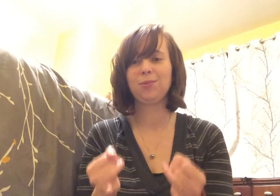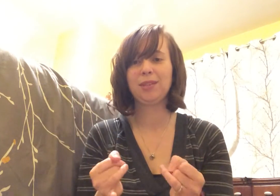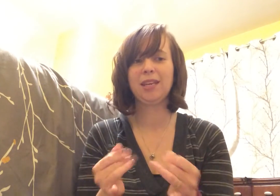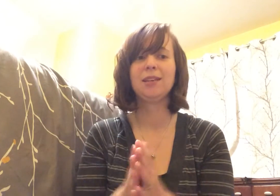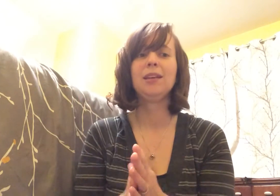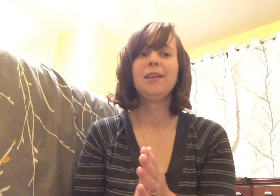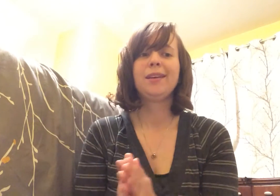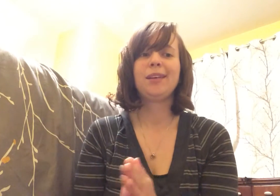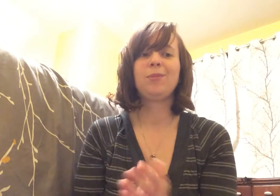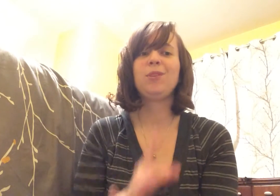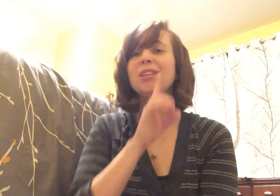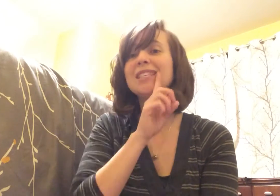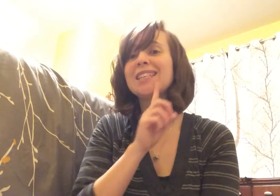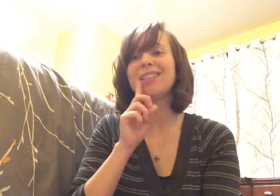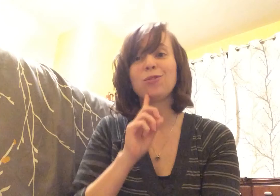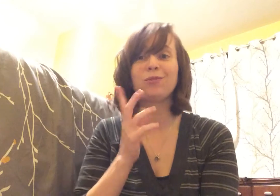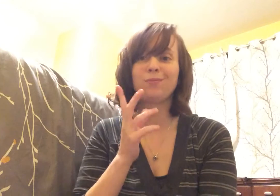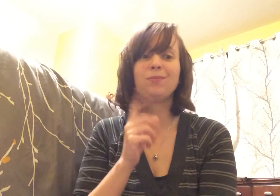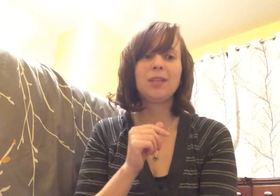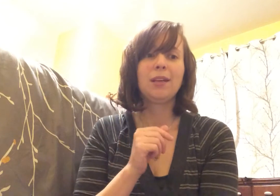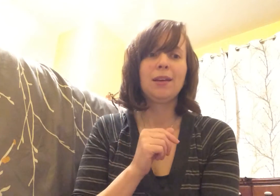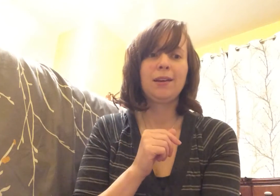with that. But you can say single.